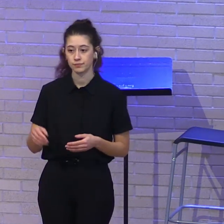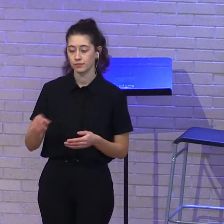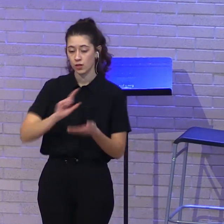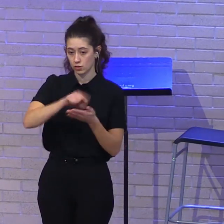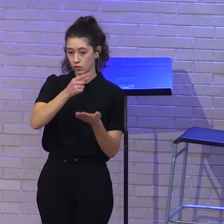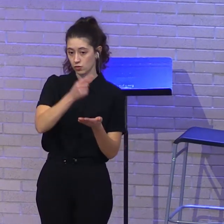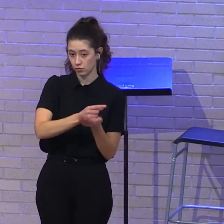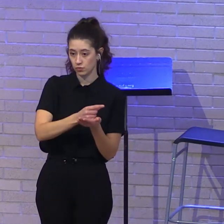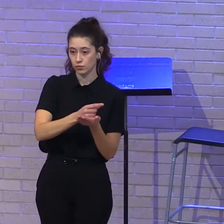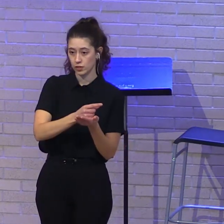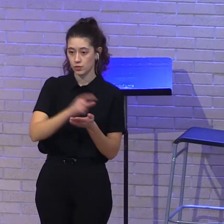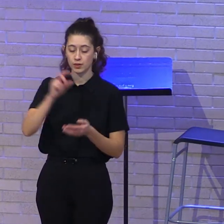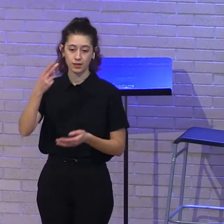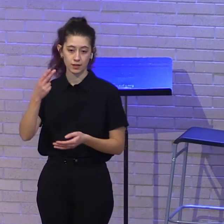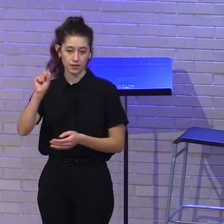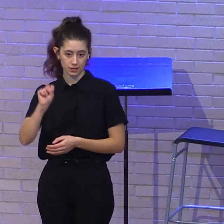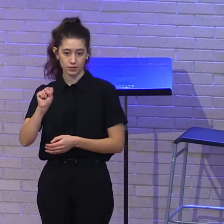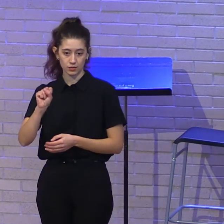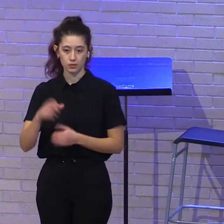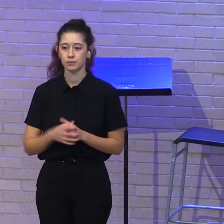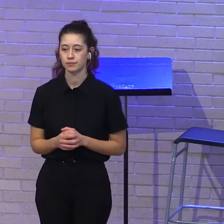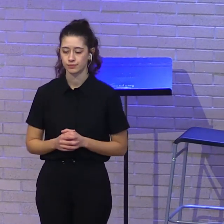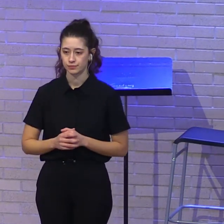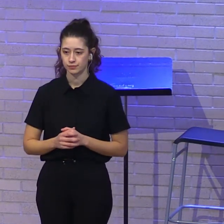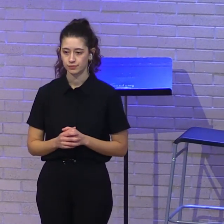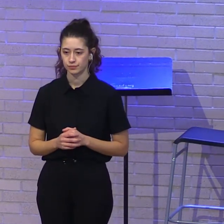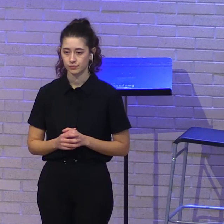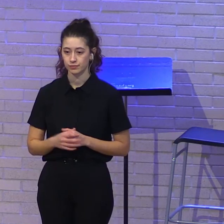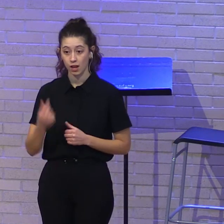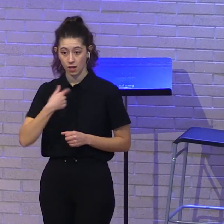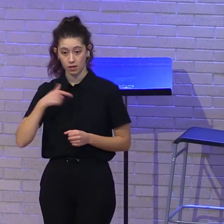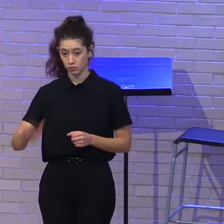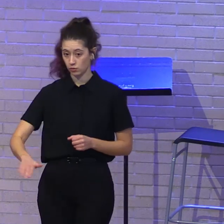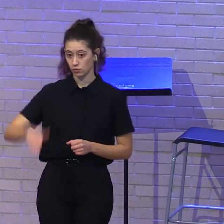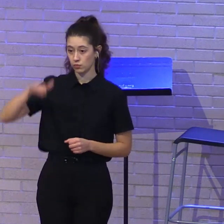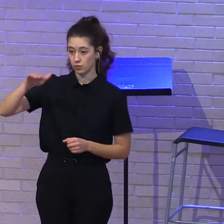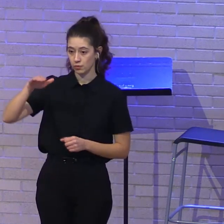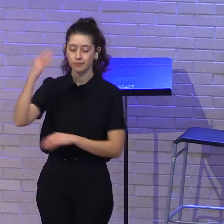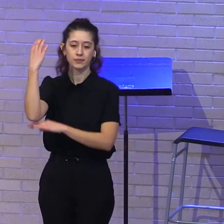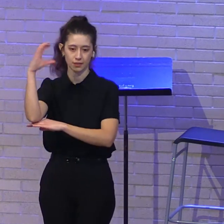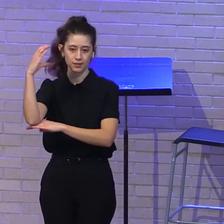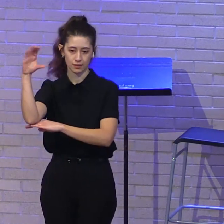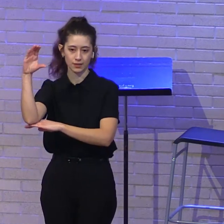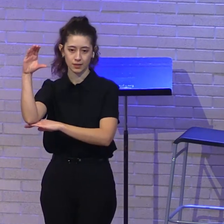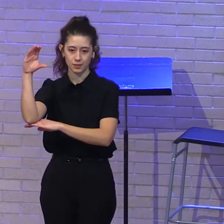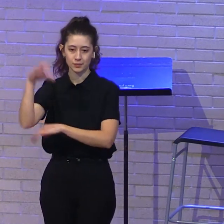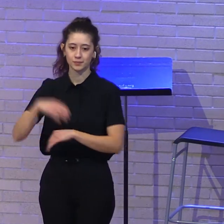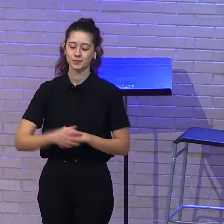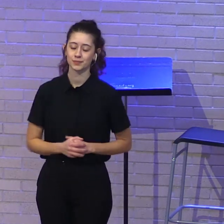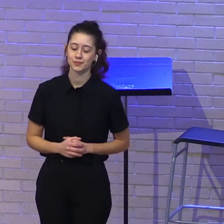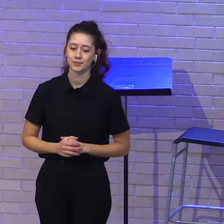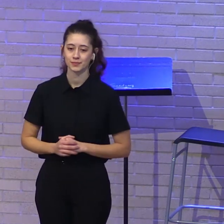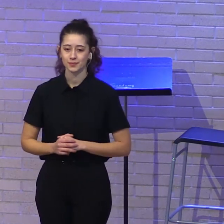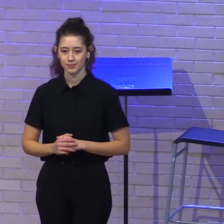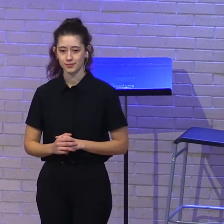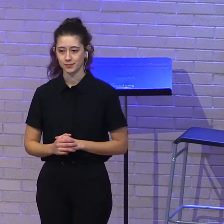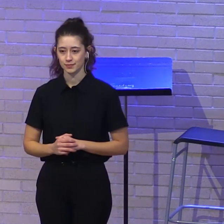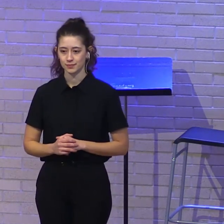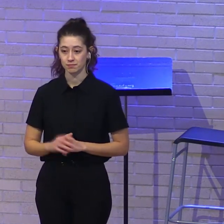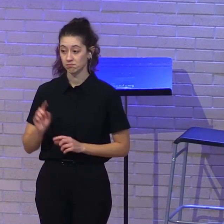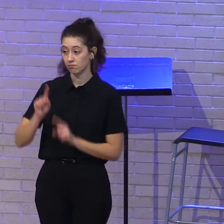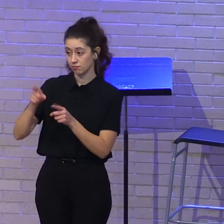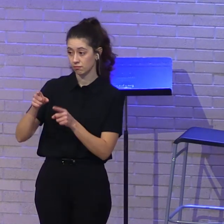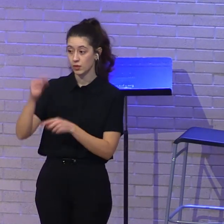will give you some context. I'm from Bogota, the capital city of Colombia, and there I grew up and I went to my high